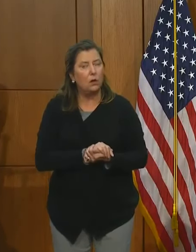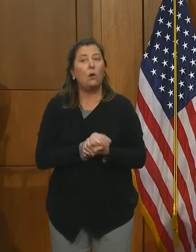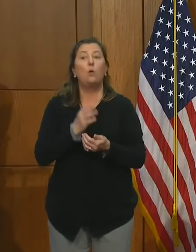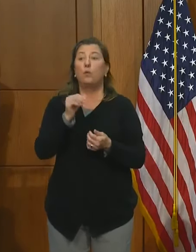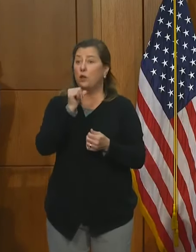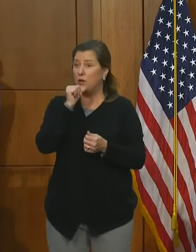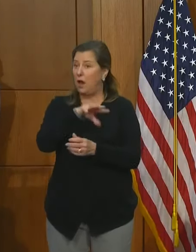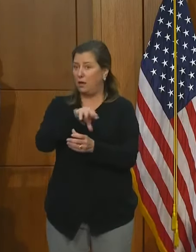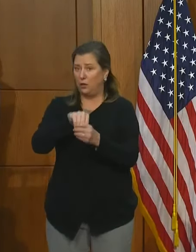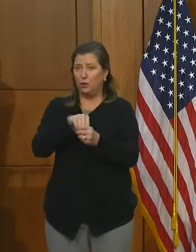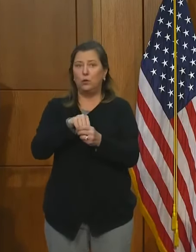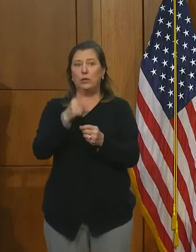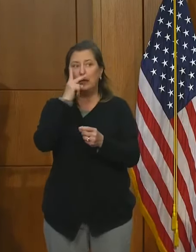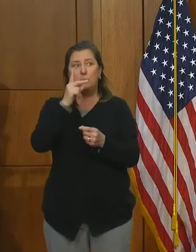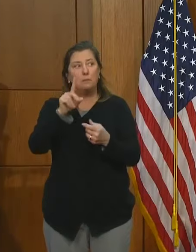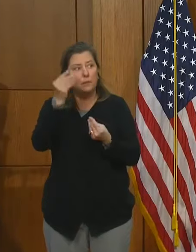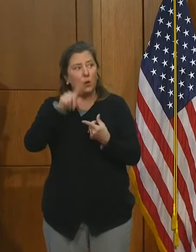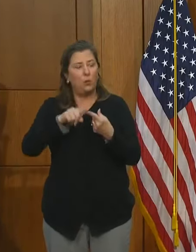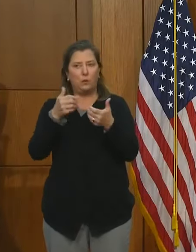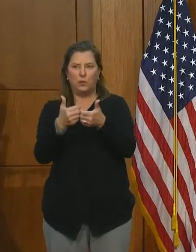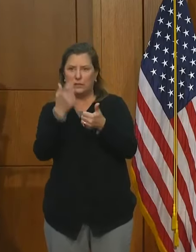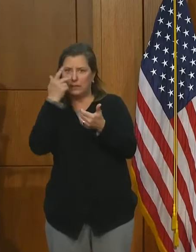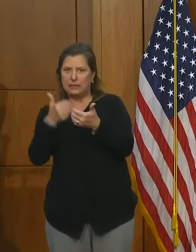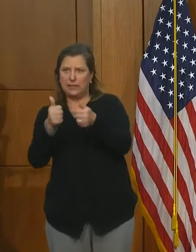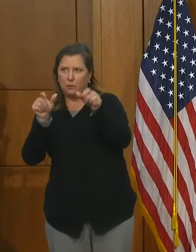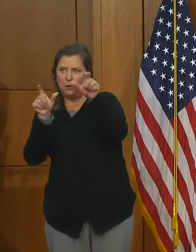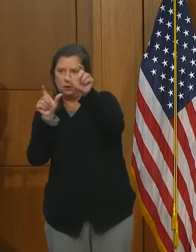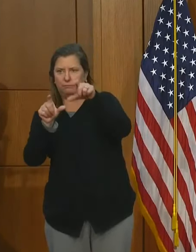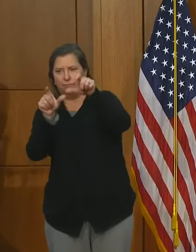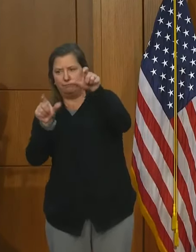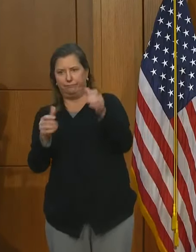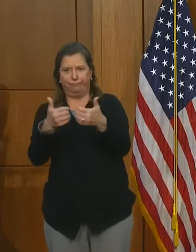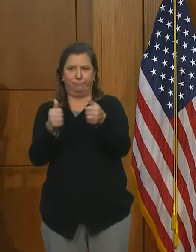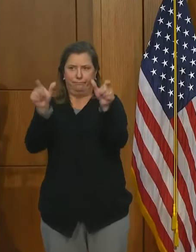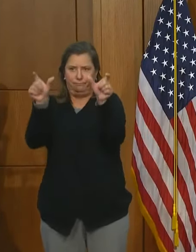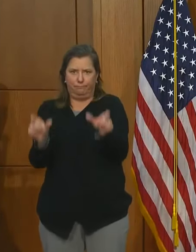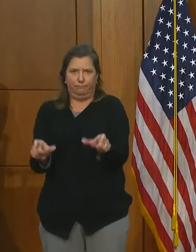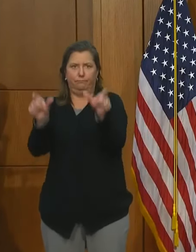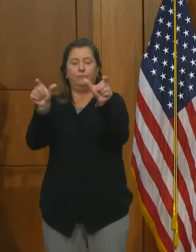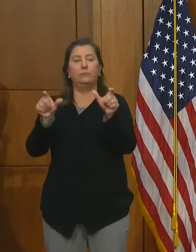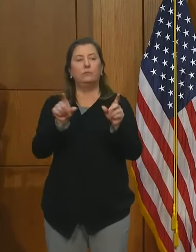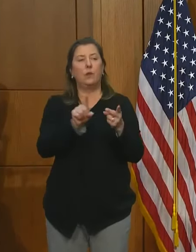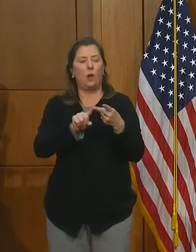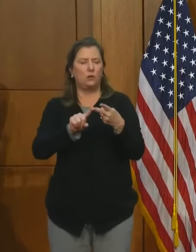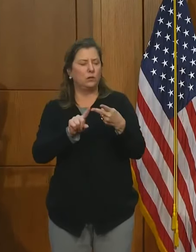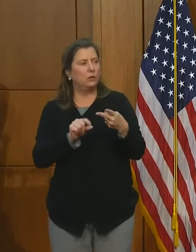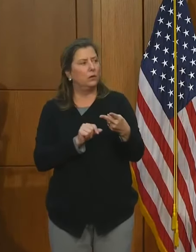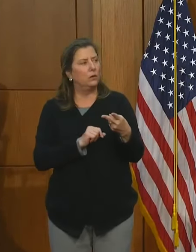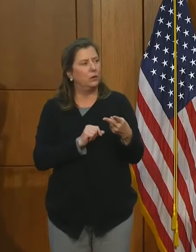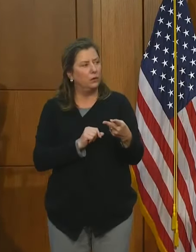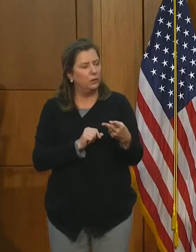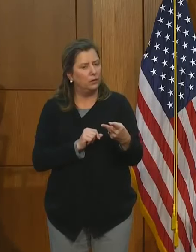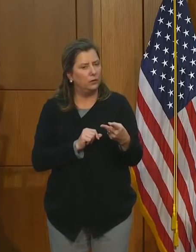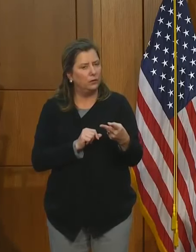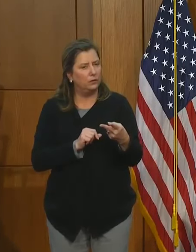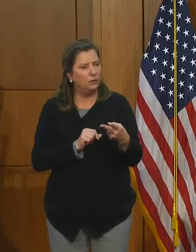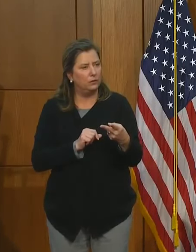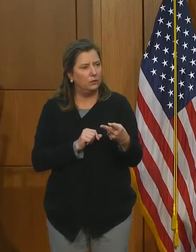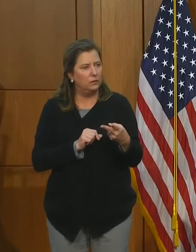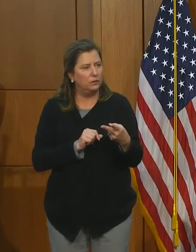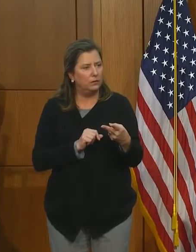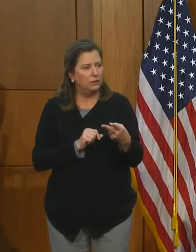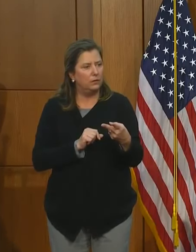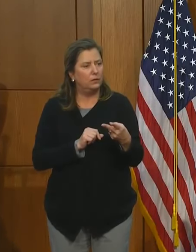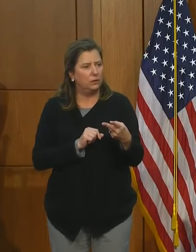those separated? And then a second brief question for the governor is just, I know that we're working really hard